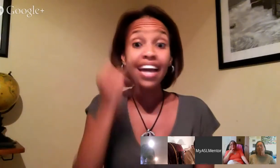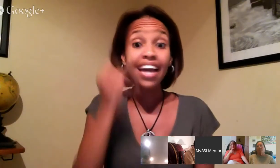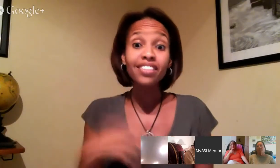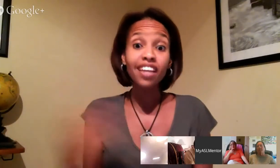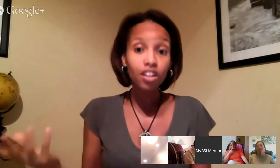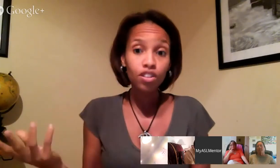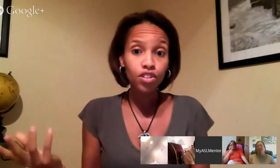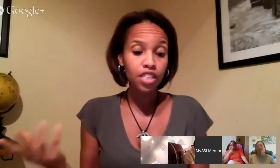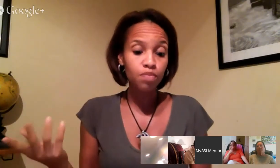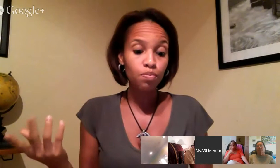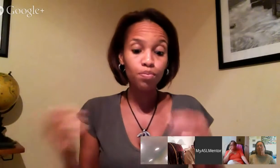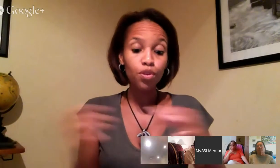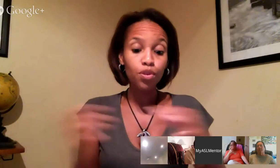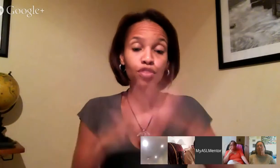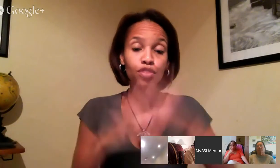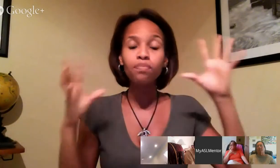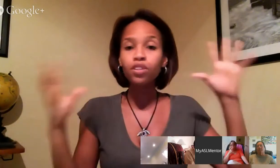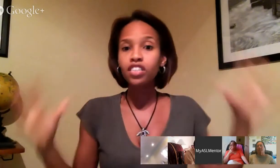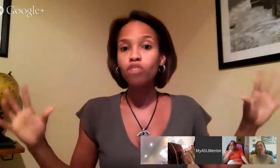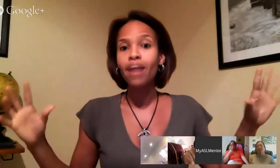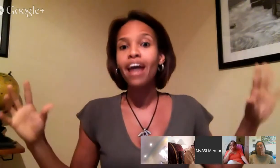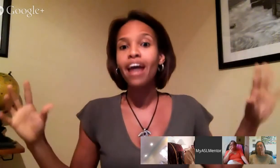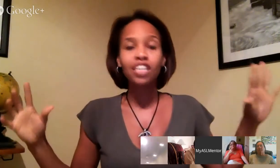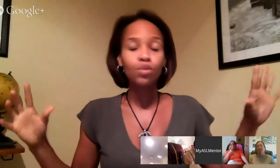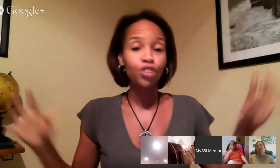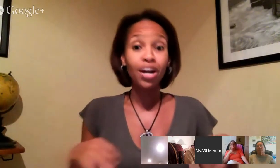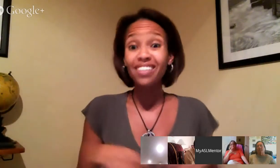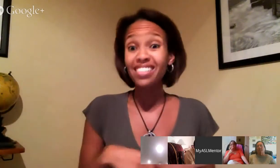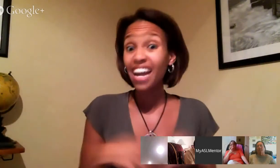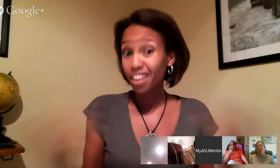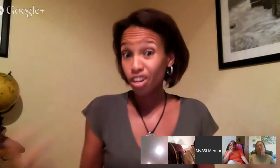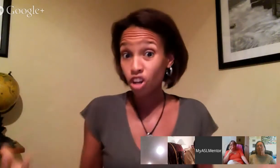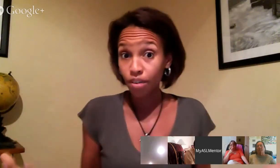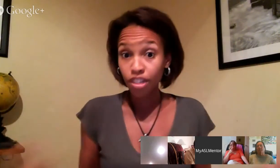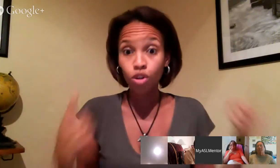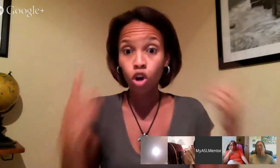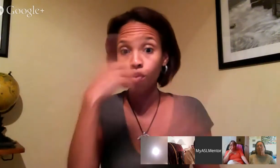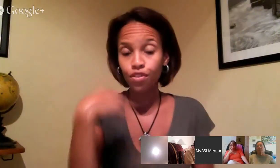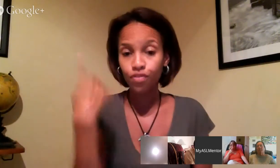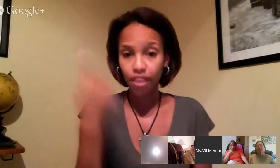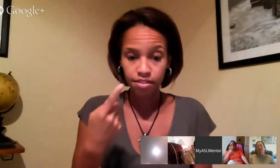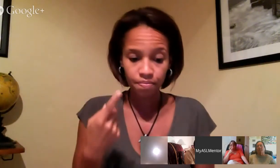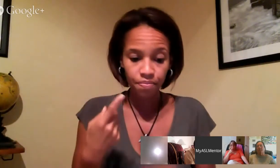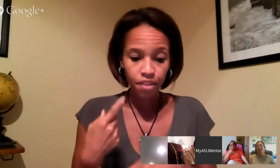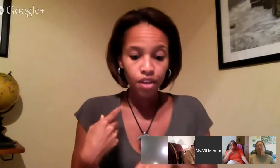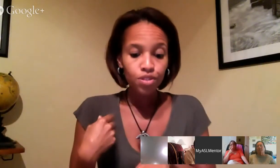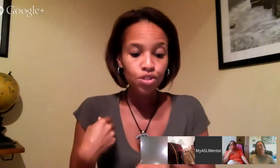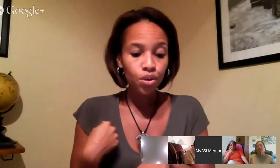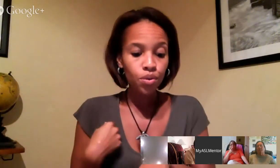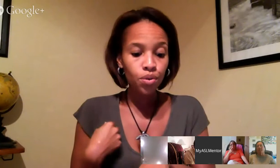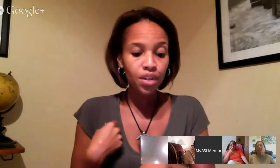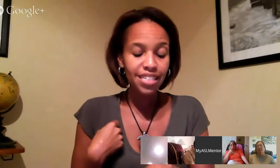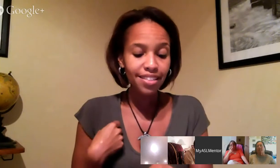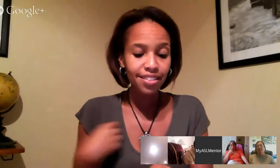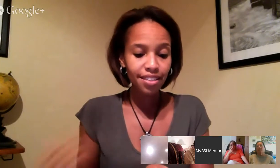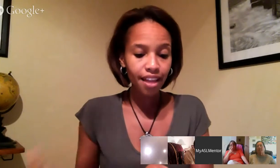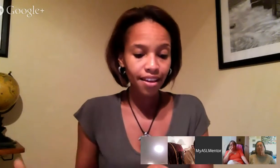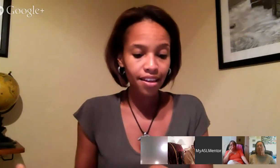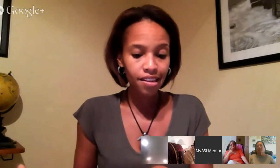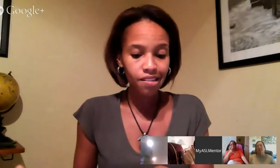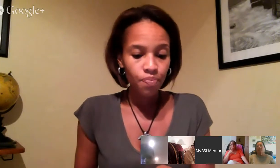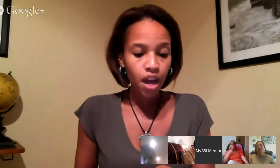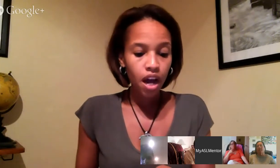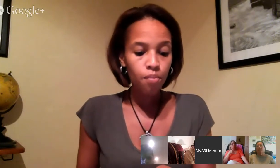in ASL, it's beautifully built in grammatically where you don't have to sign that at all. We can do it all with our face. So a sentence